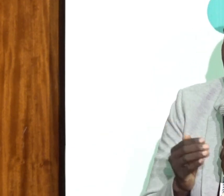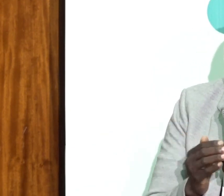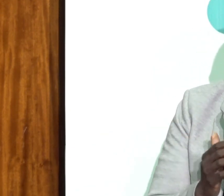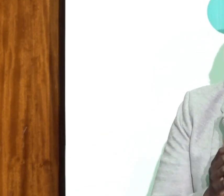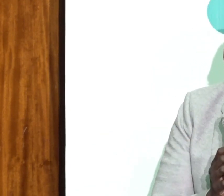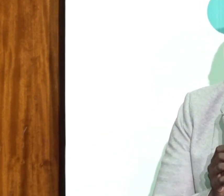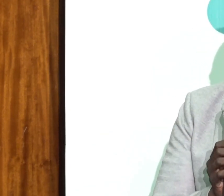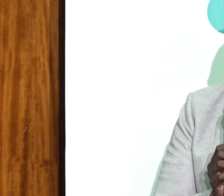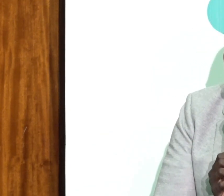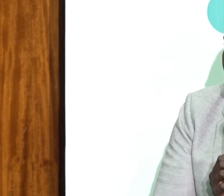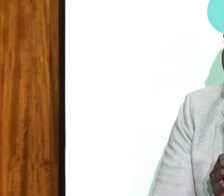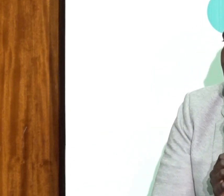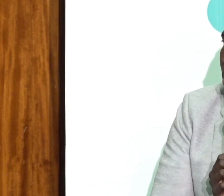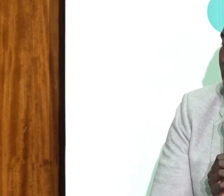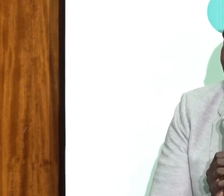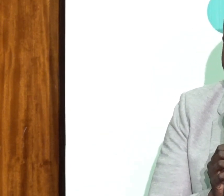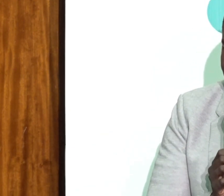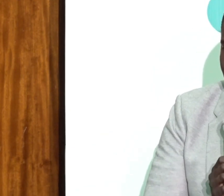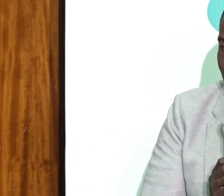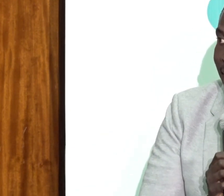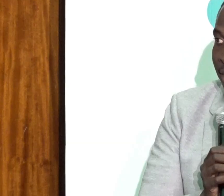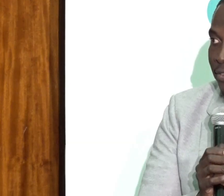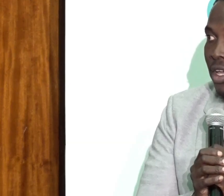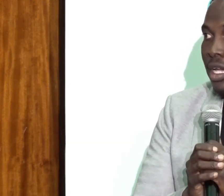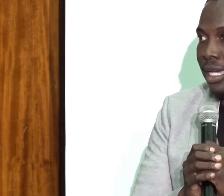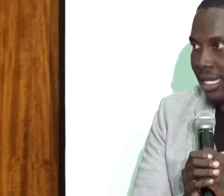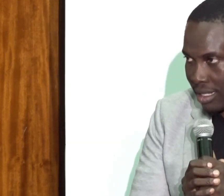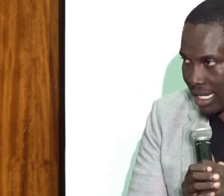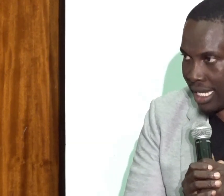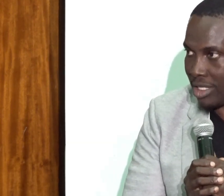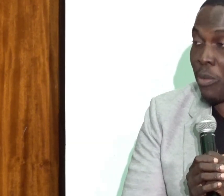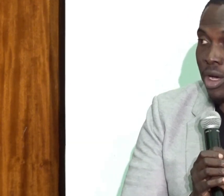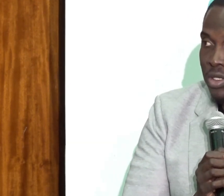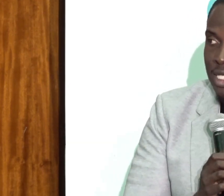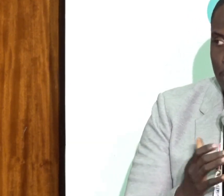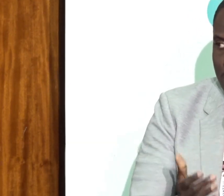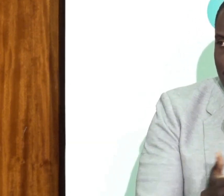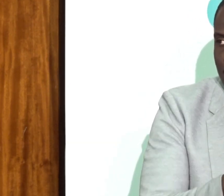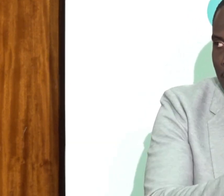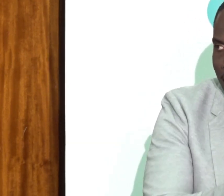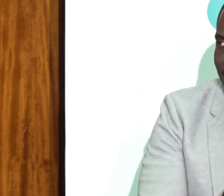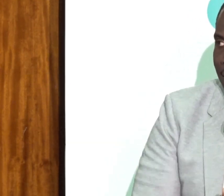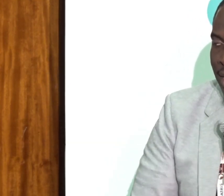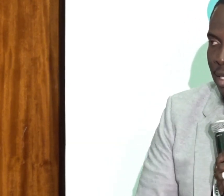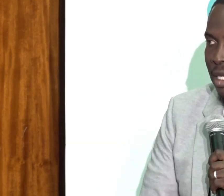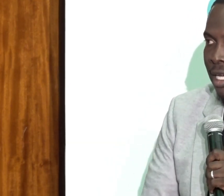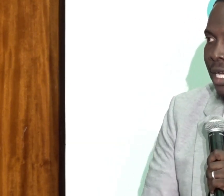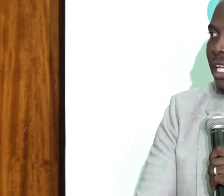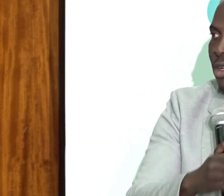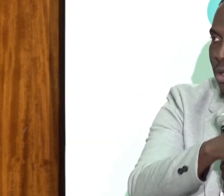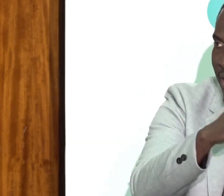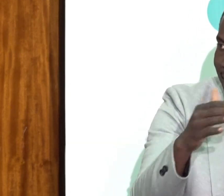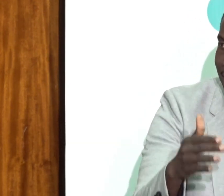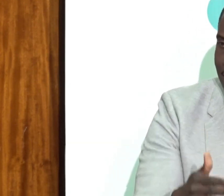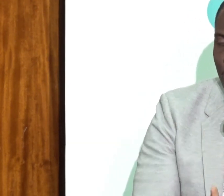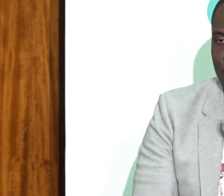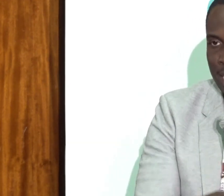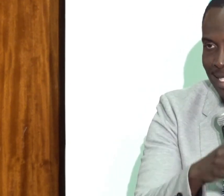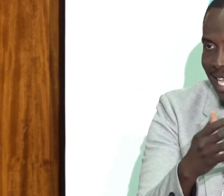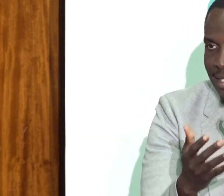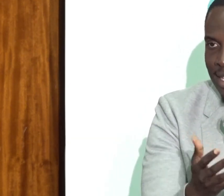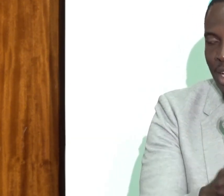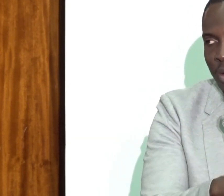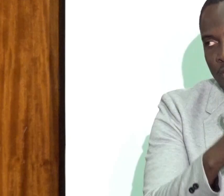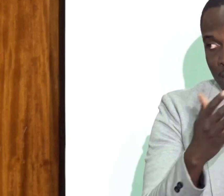then for the dropouts, yes, we have dropouts, especially mainly in the the registry,